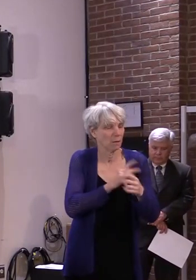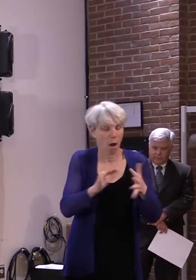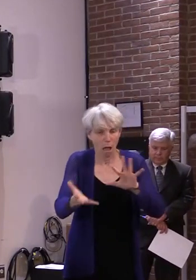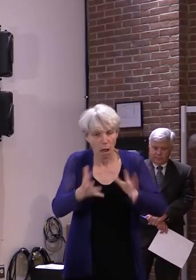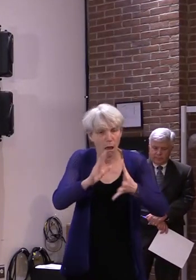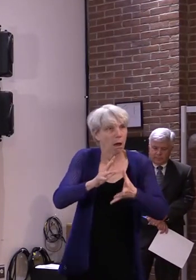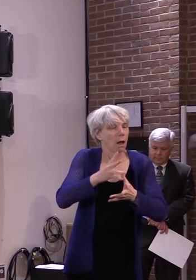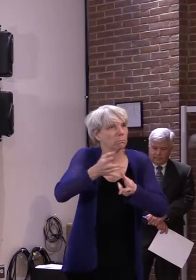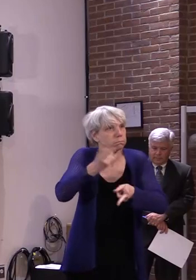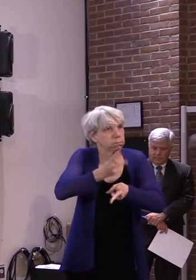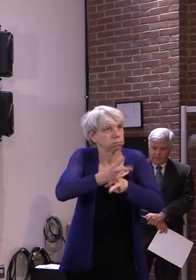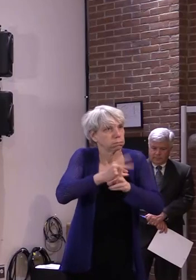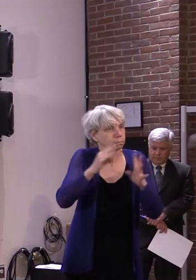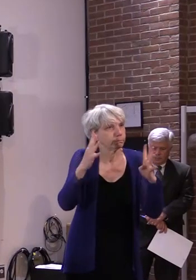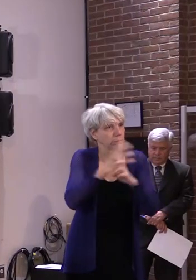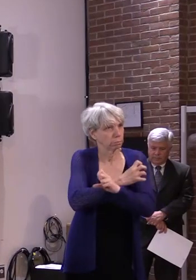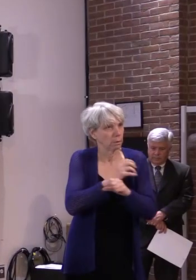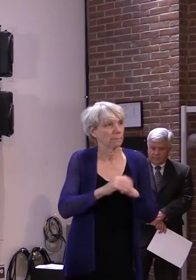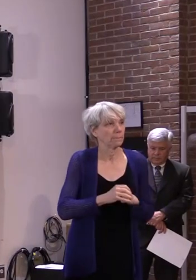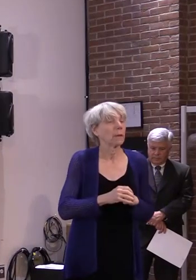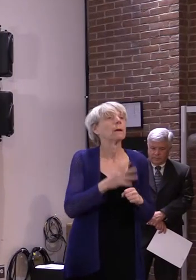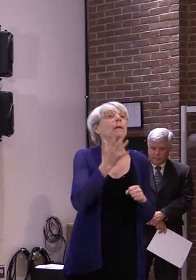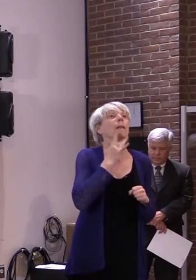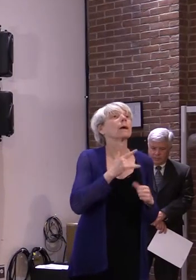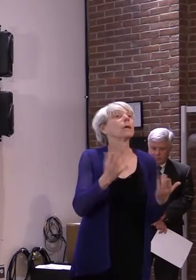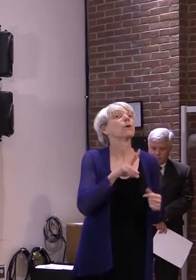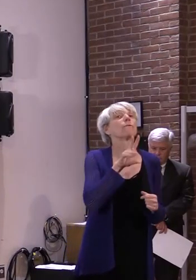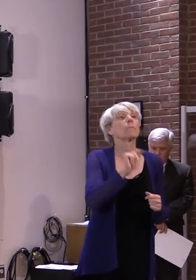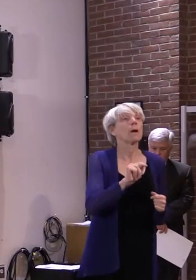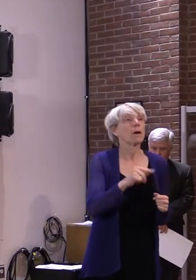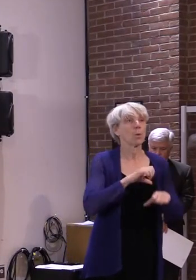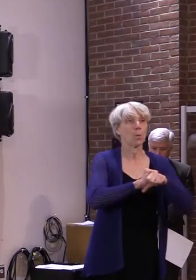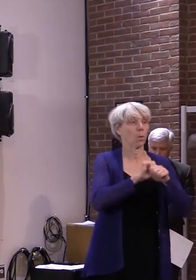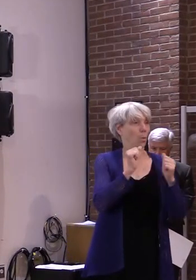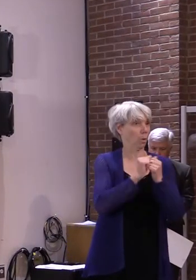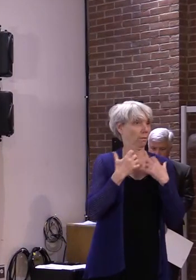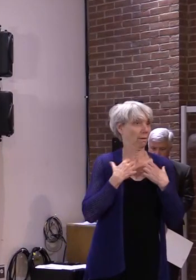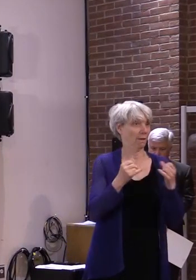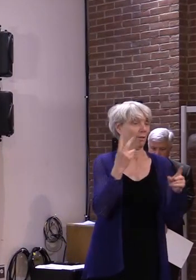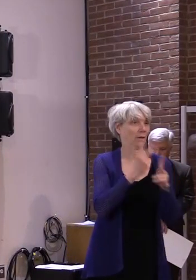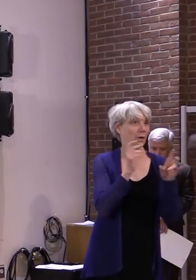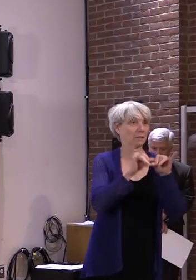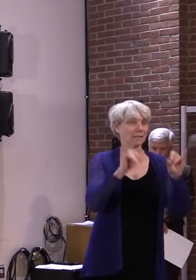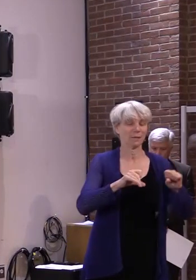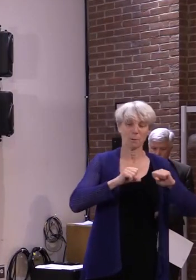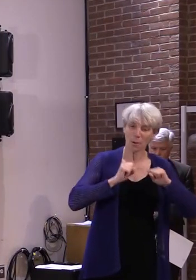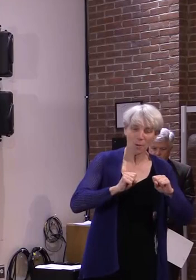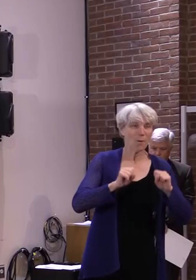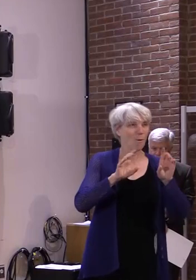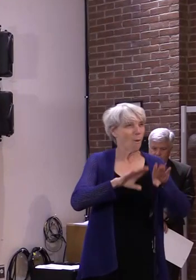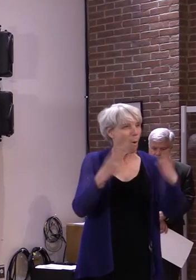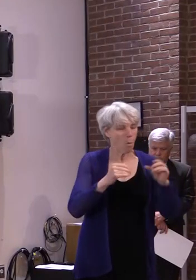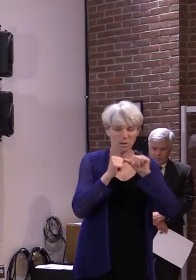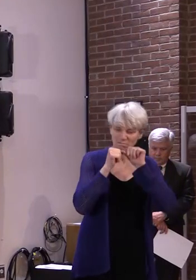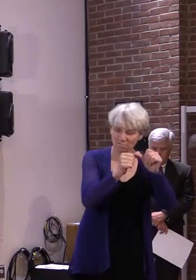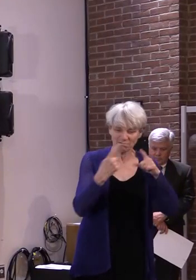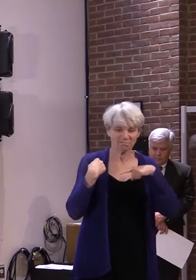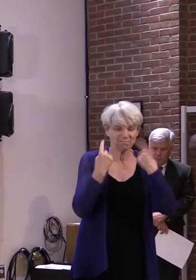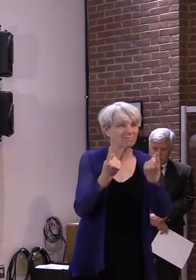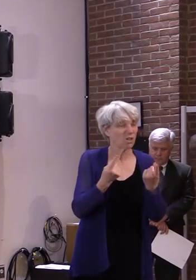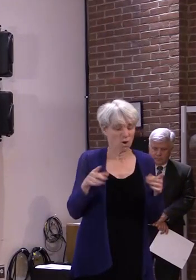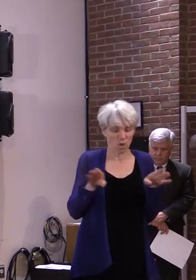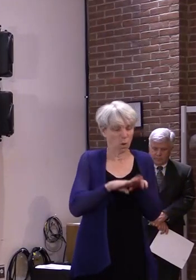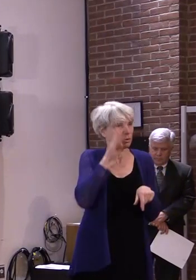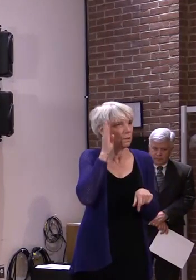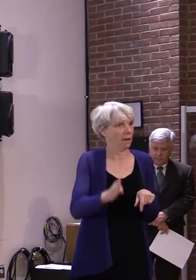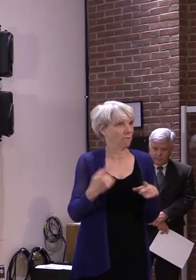very fortunate in Vermont that we were able to work with our healthcare system to remain open safely during the past year so